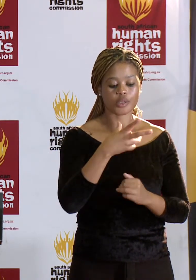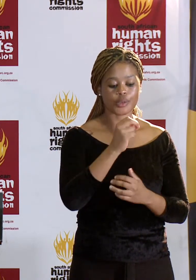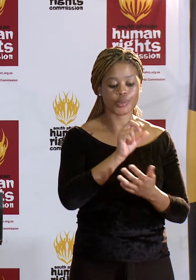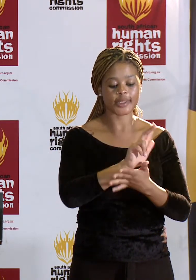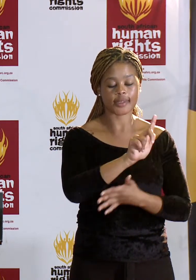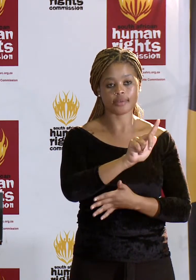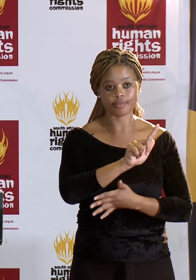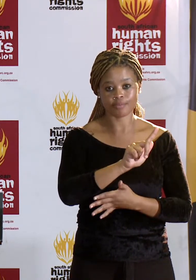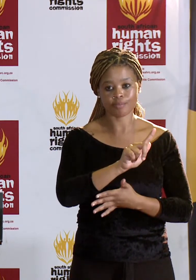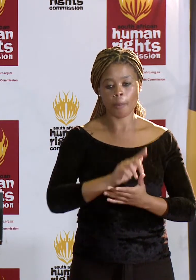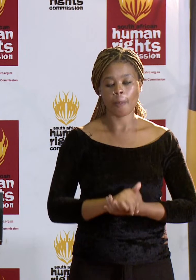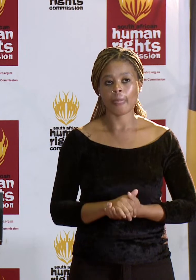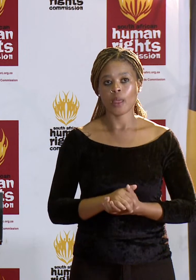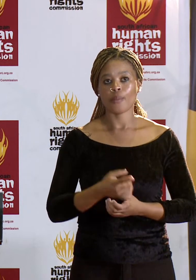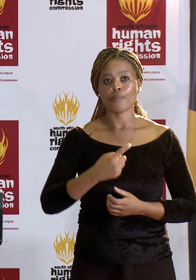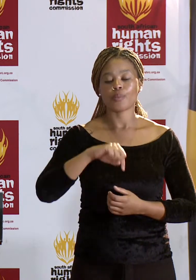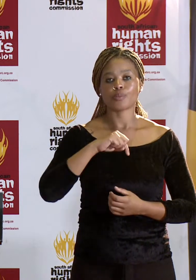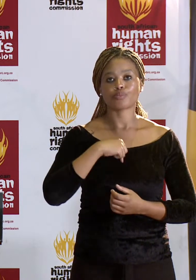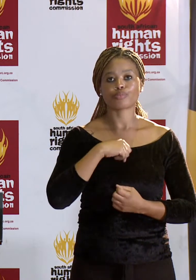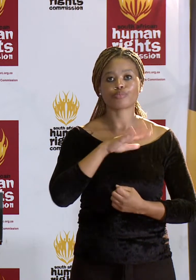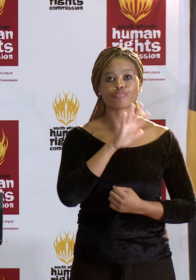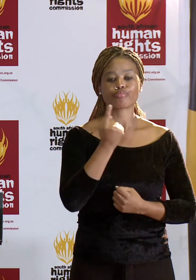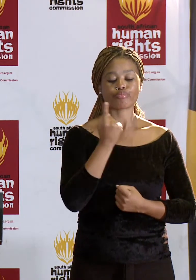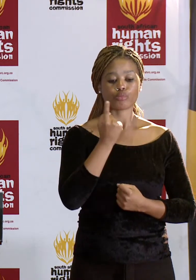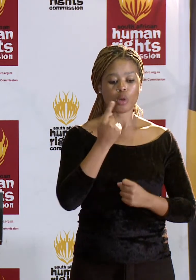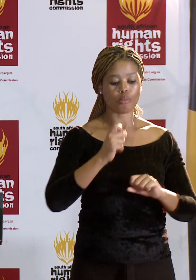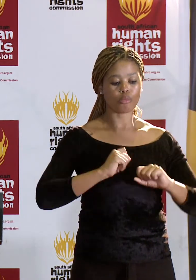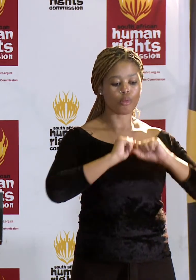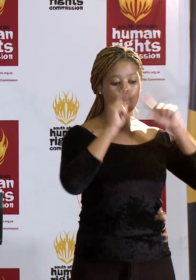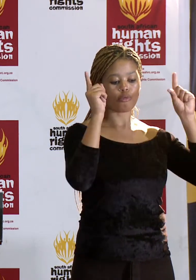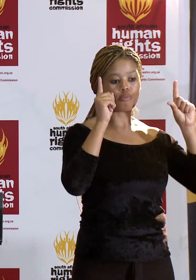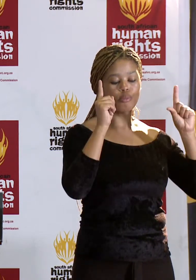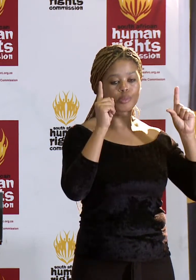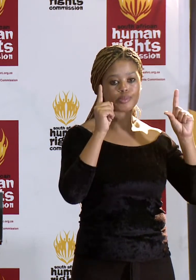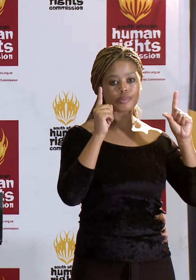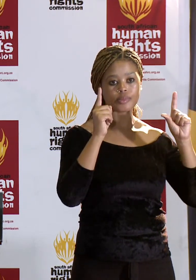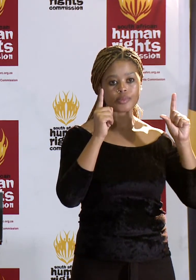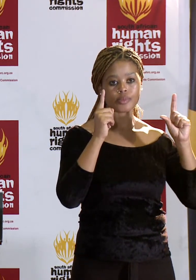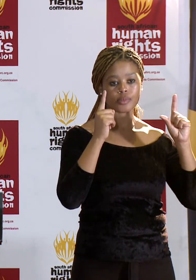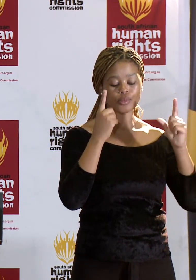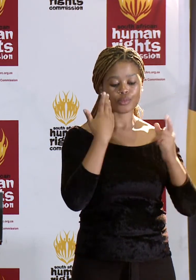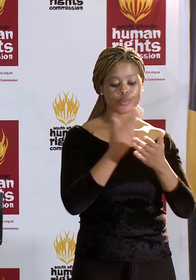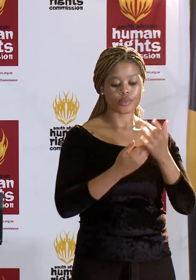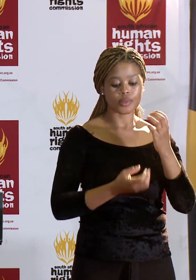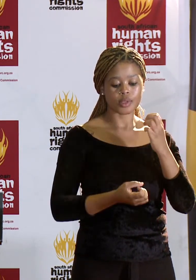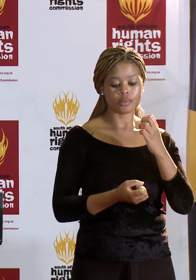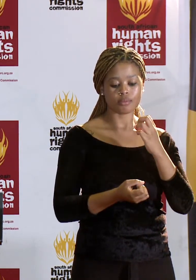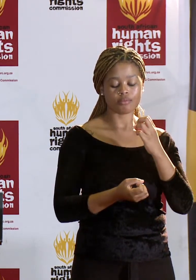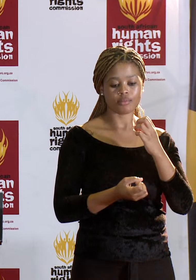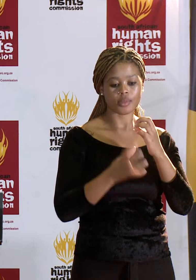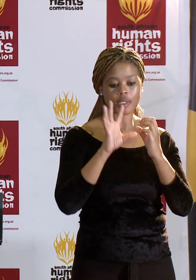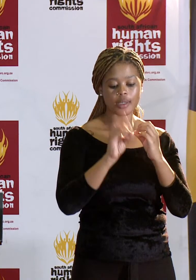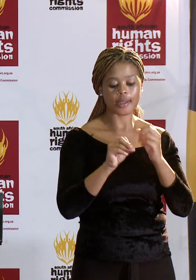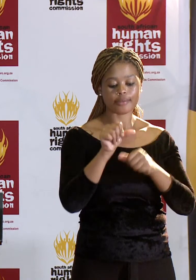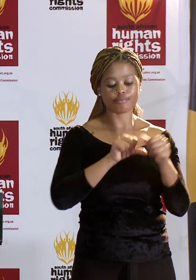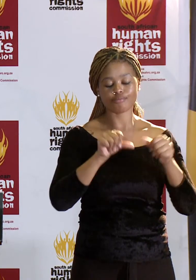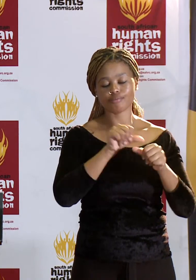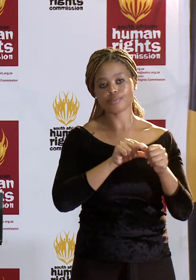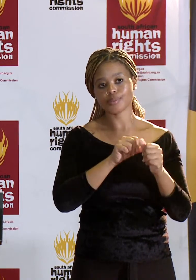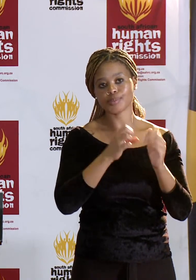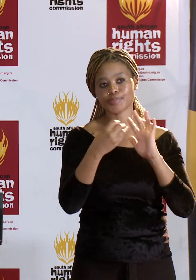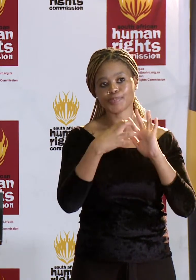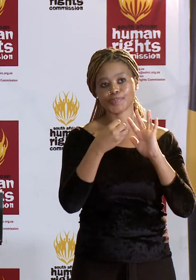2017. So we didn't just wake up one day and come up with a social media